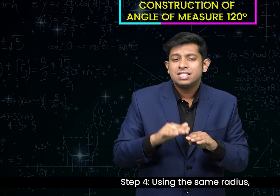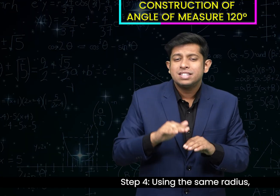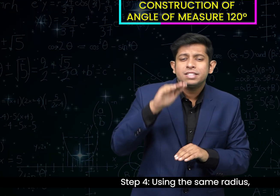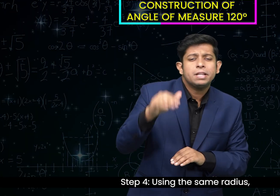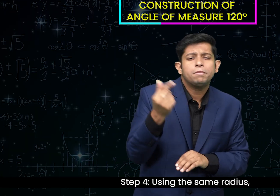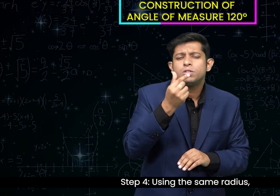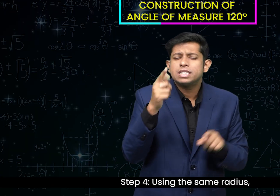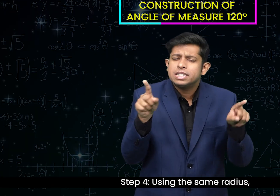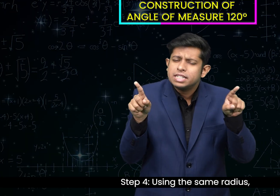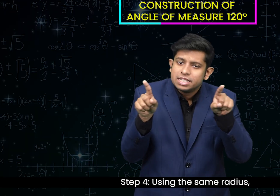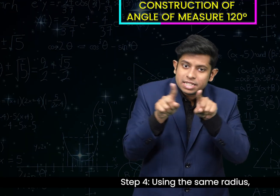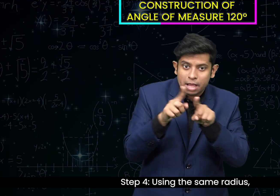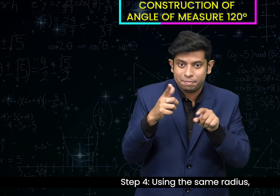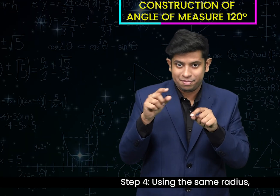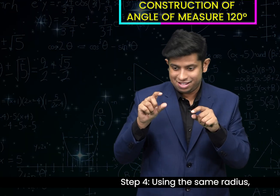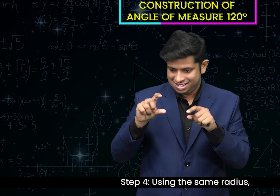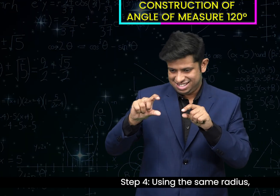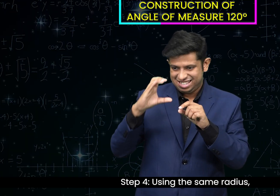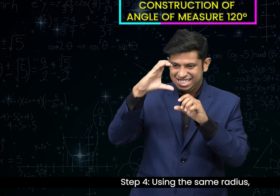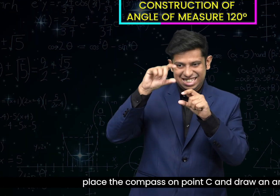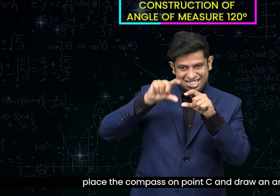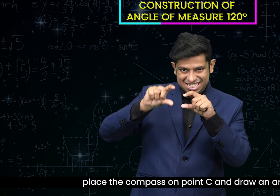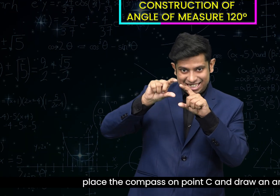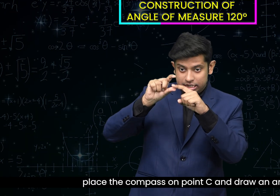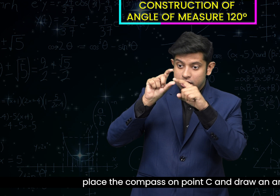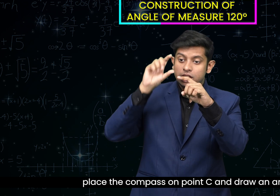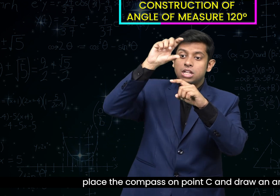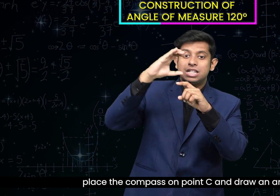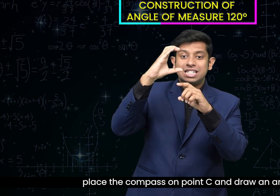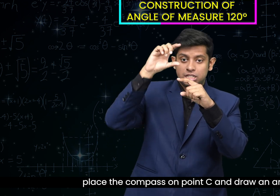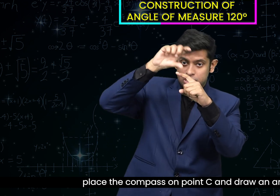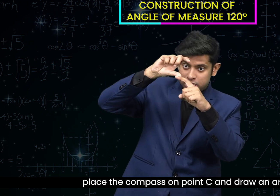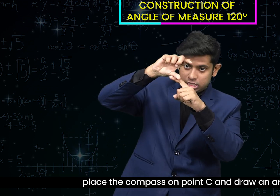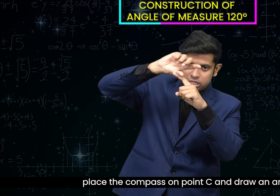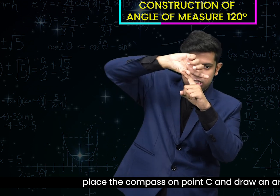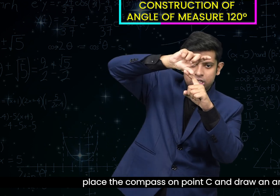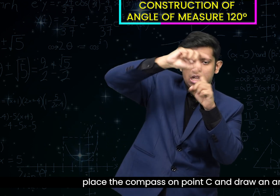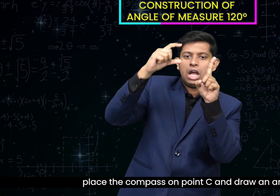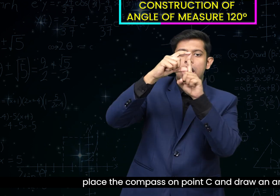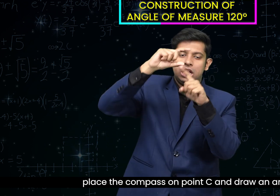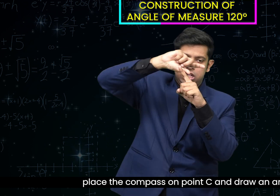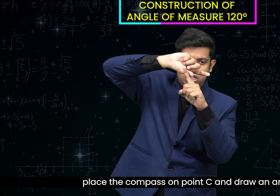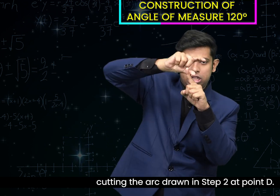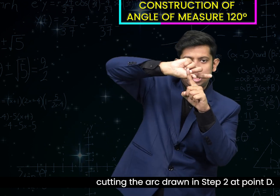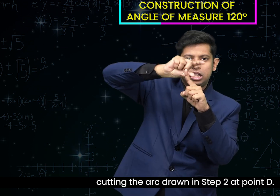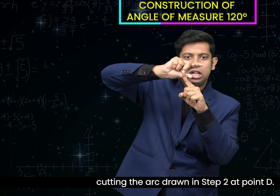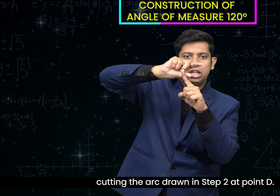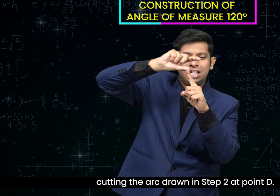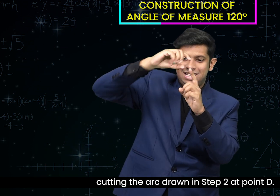Step 4. Using the same radius, place the compass on point C and draw an arc, cutting the arc drawn